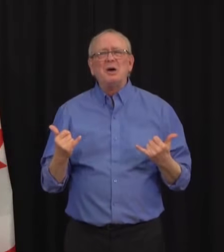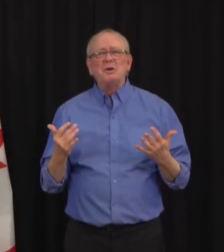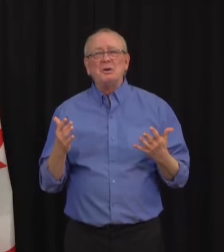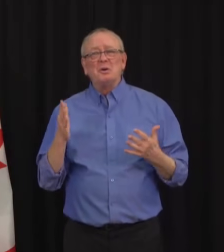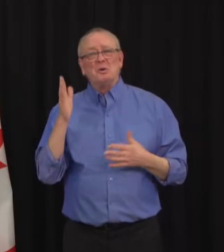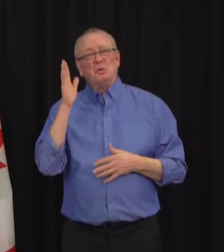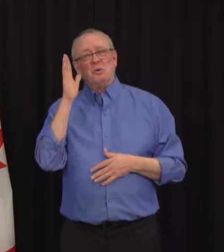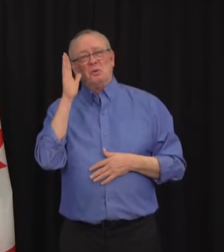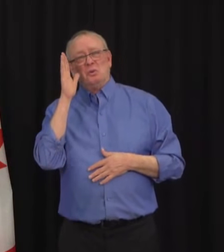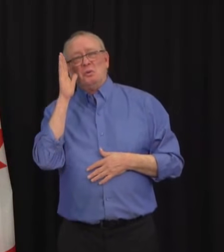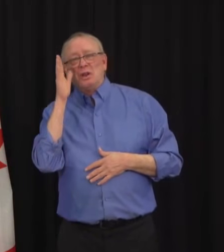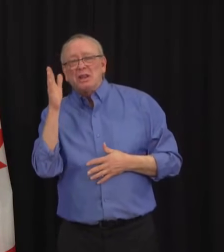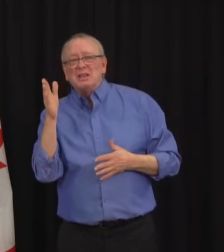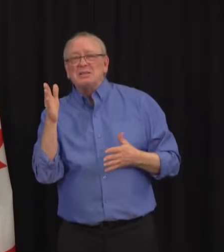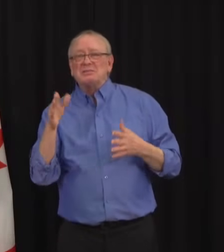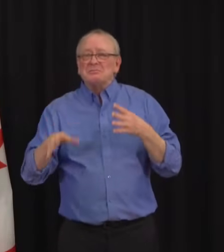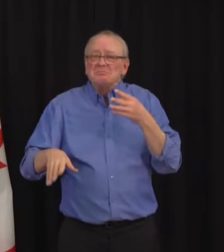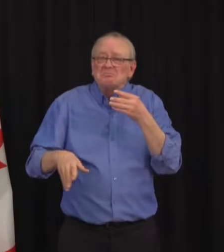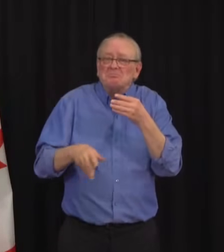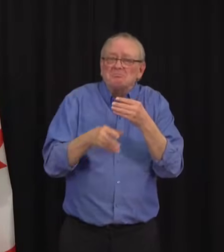capacity.